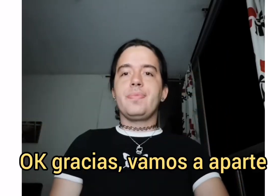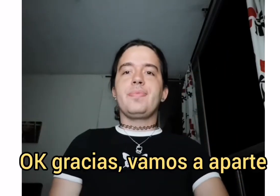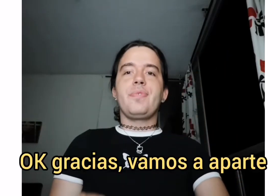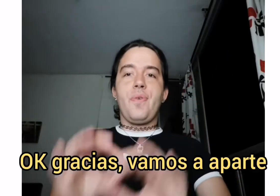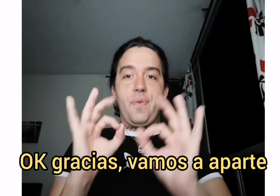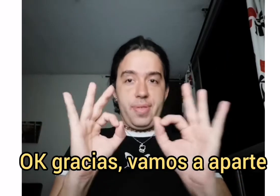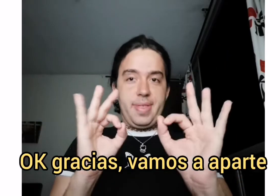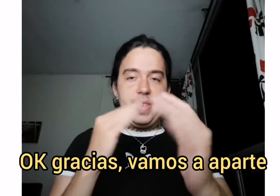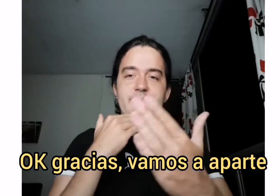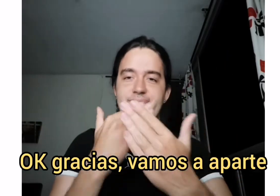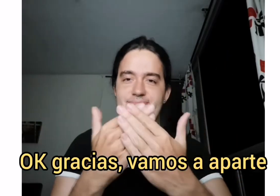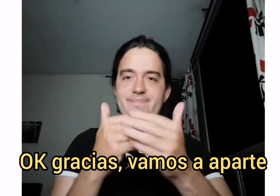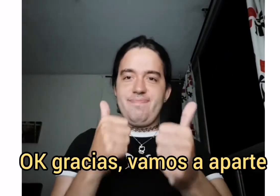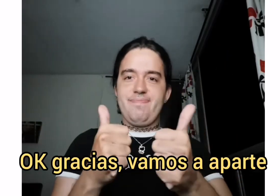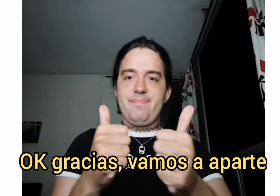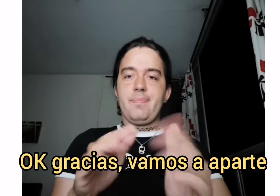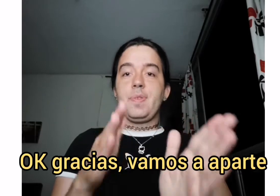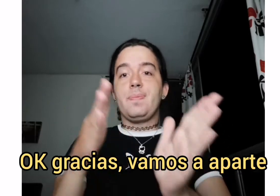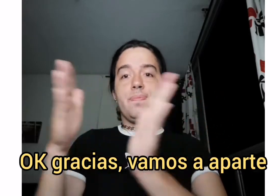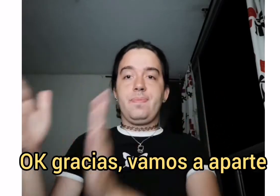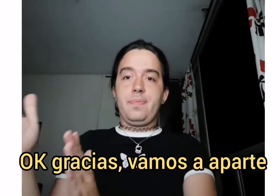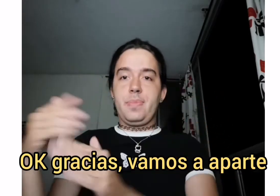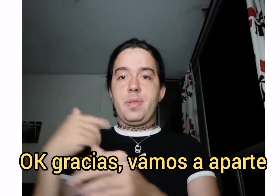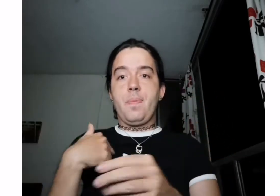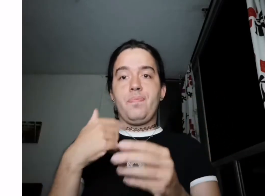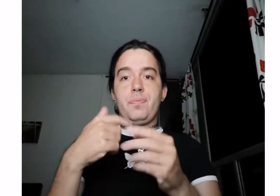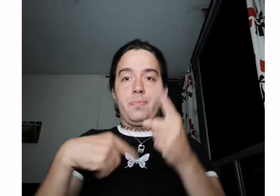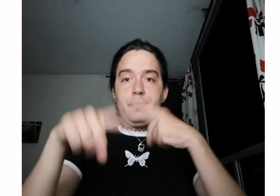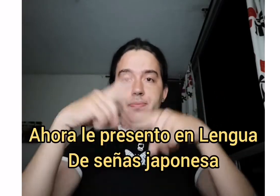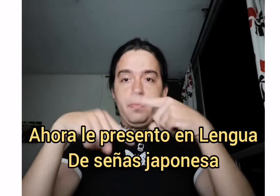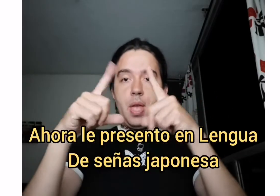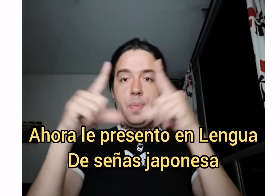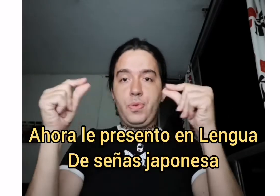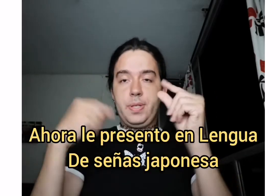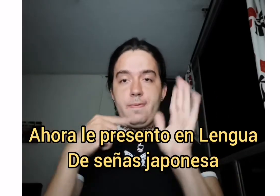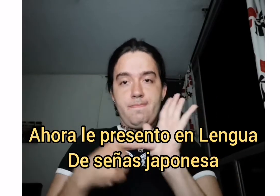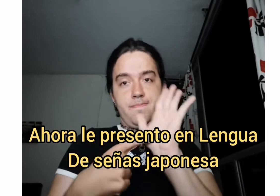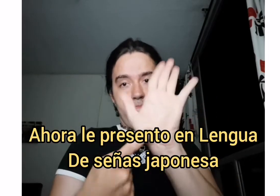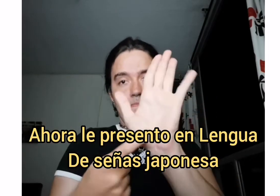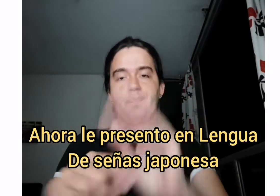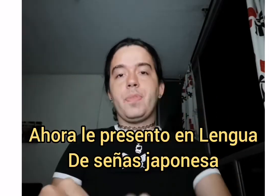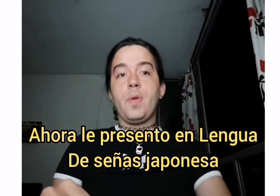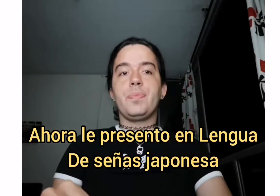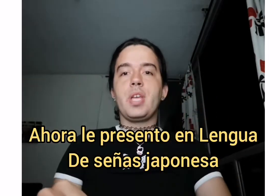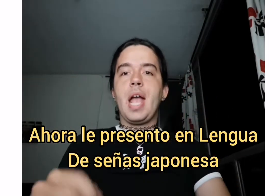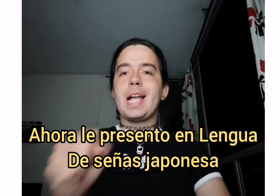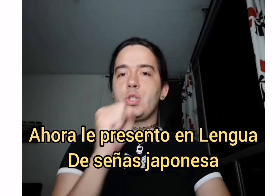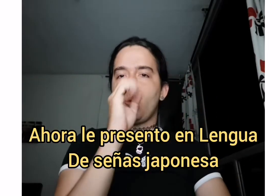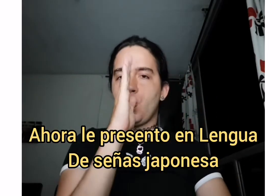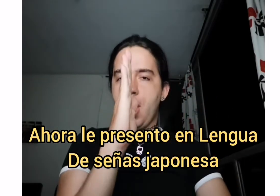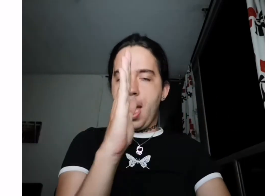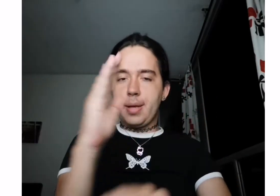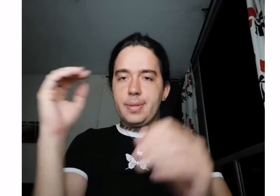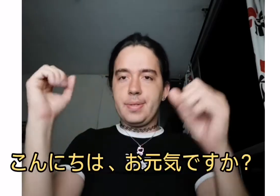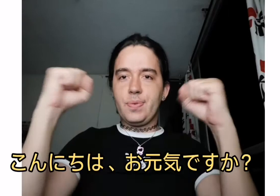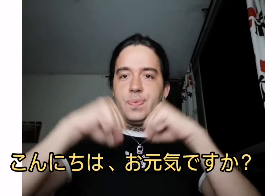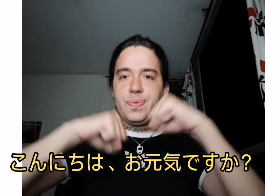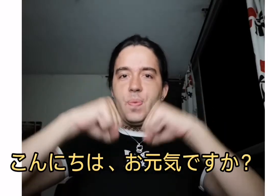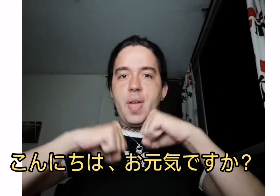happy families with you But I like having you around I'm fully aware this is a flash in the